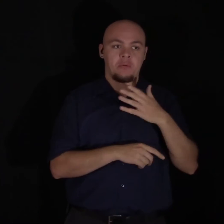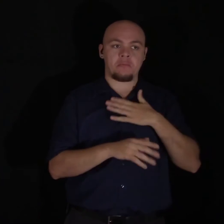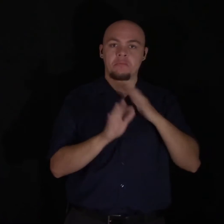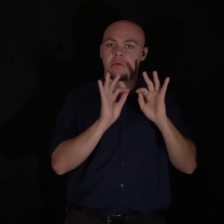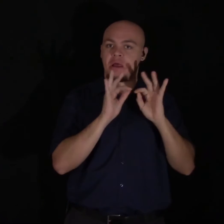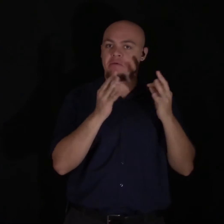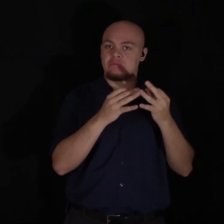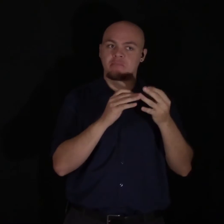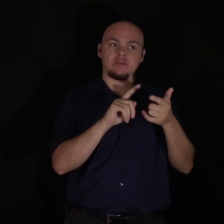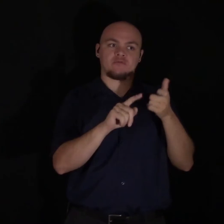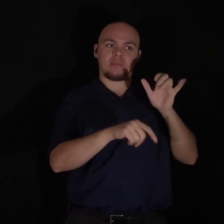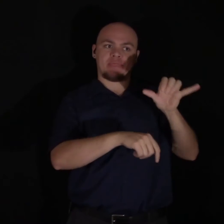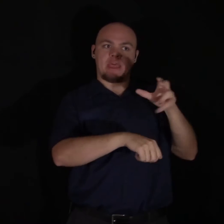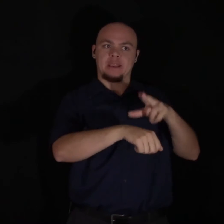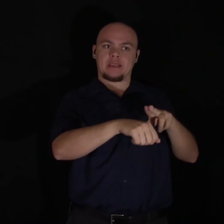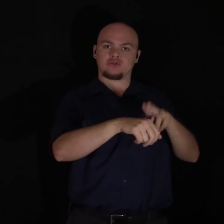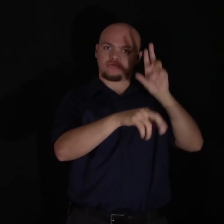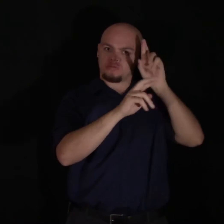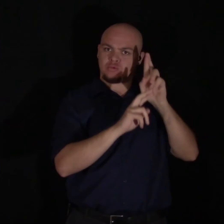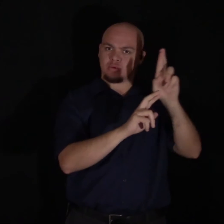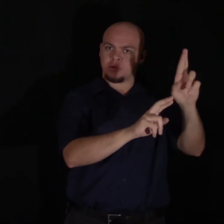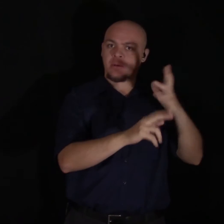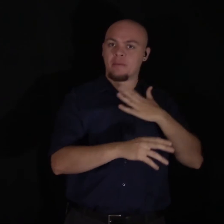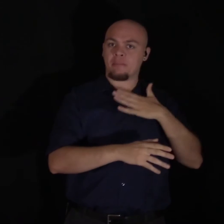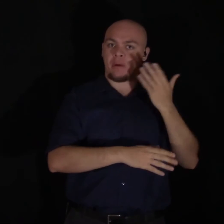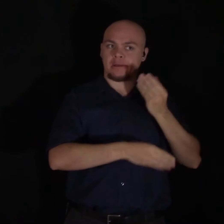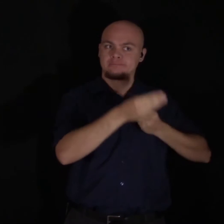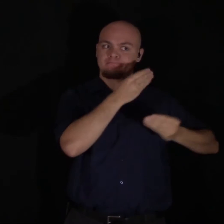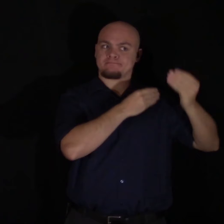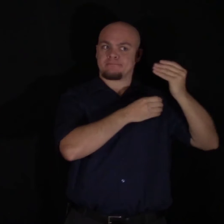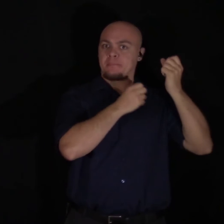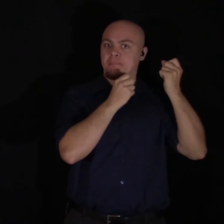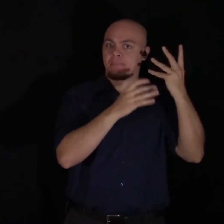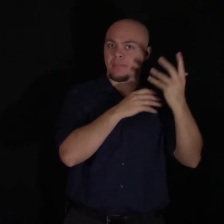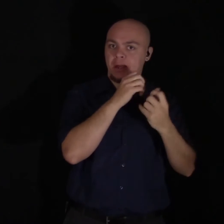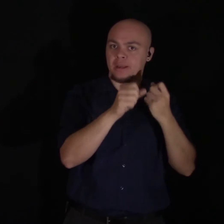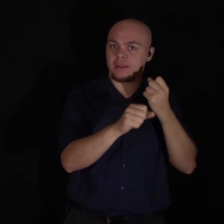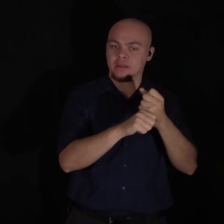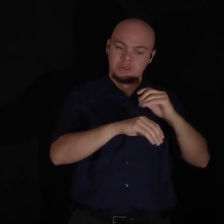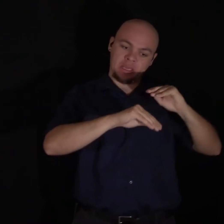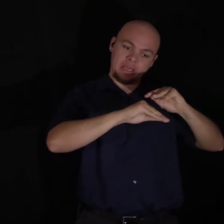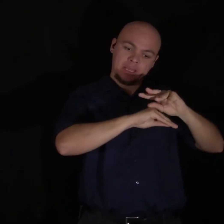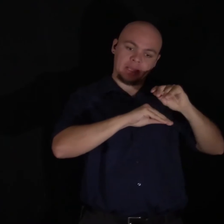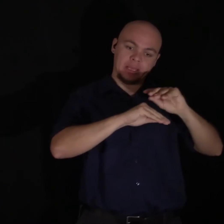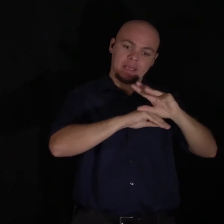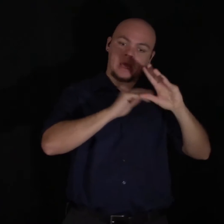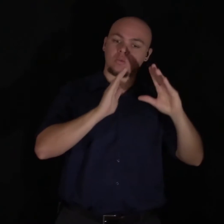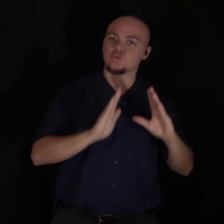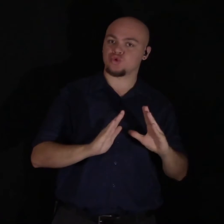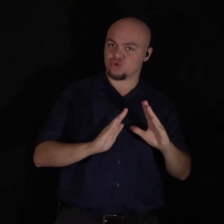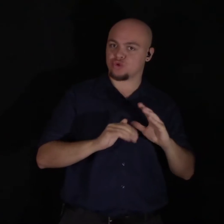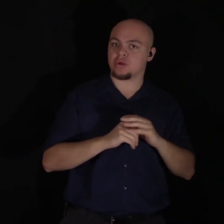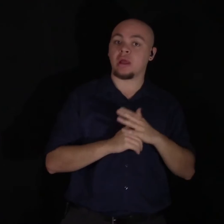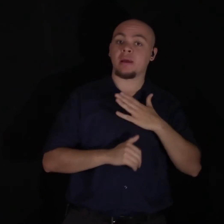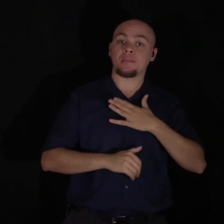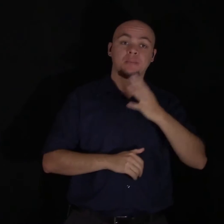republic. My ancestors had been for many years councillors and syndics, and my father had filled several